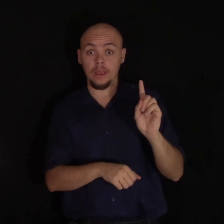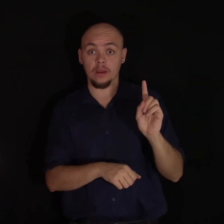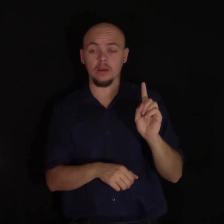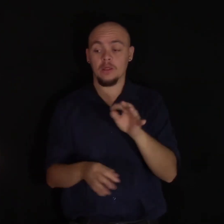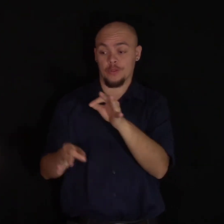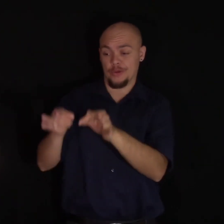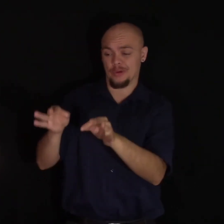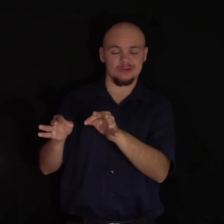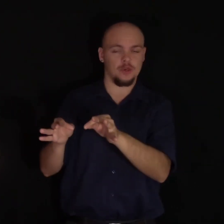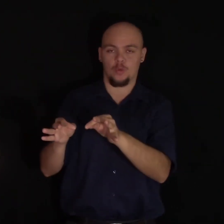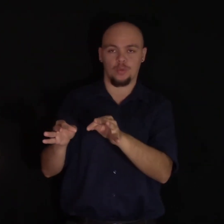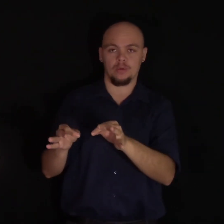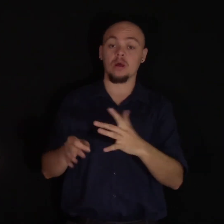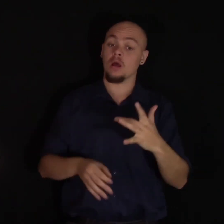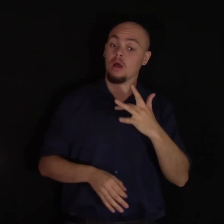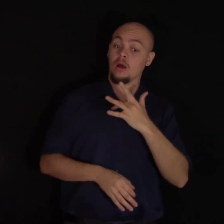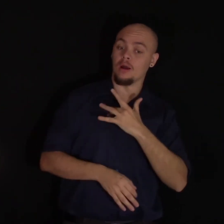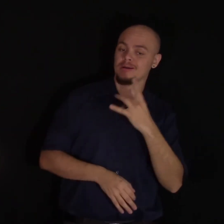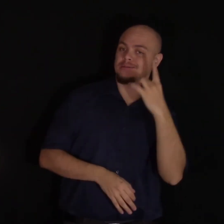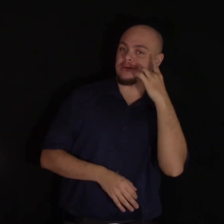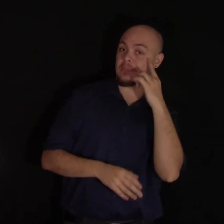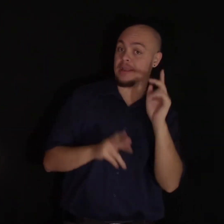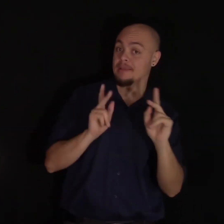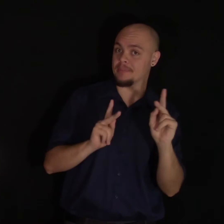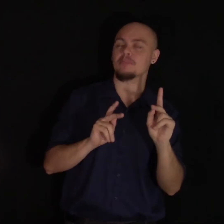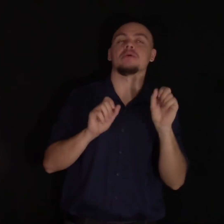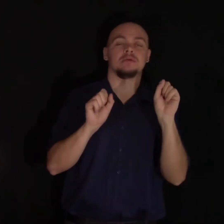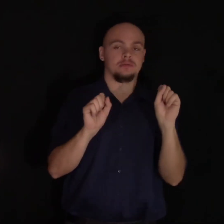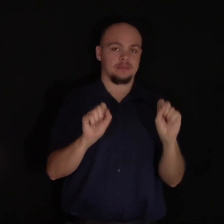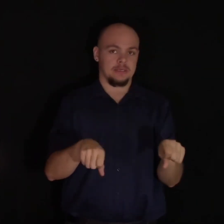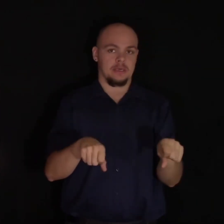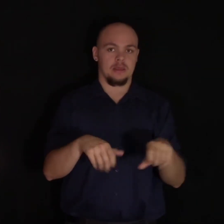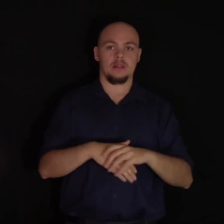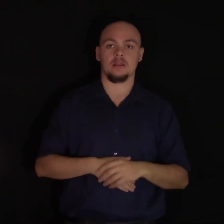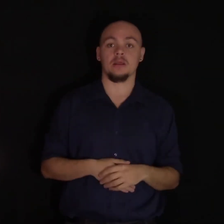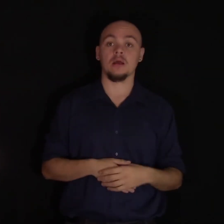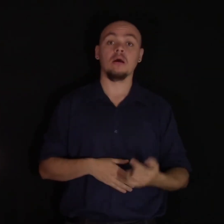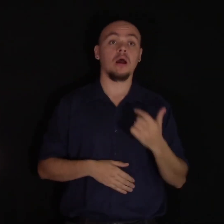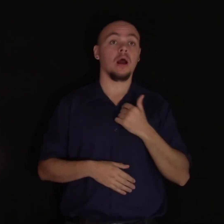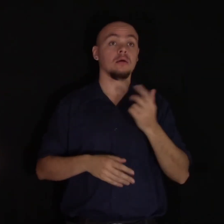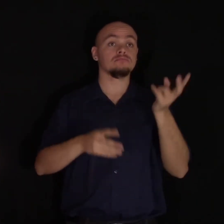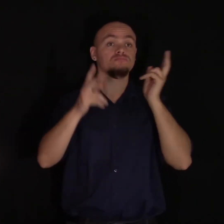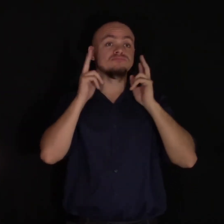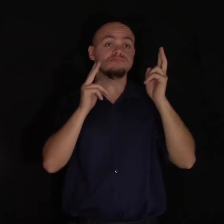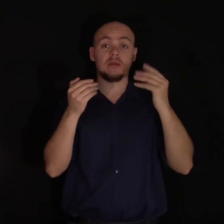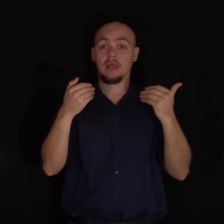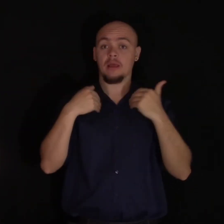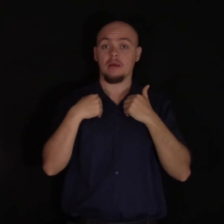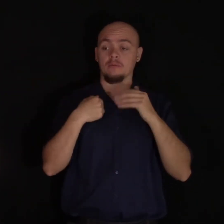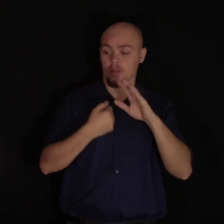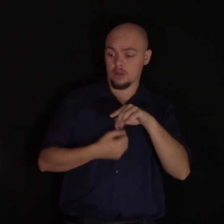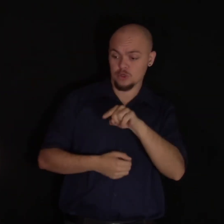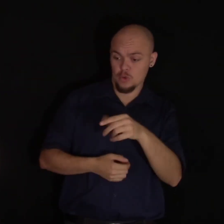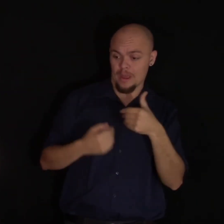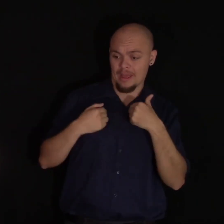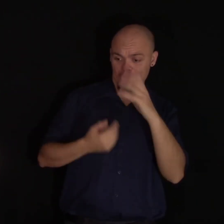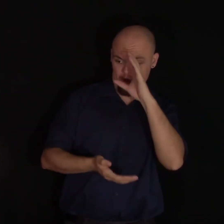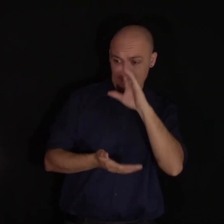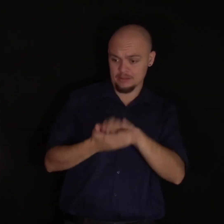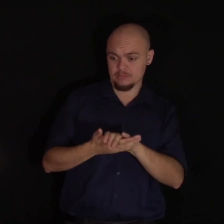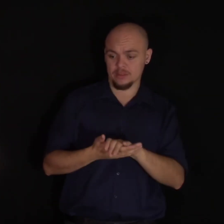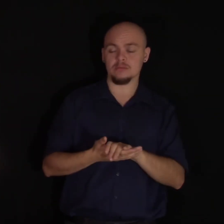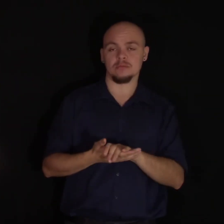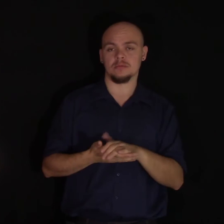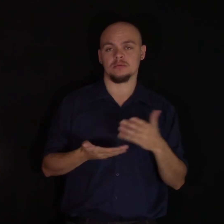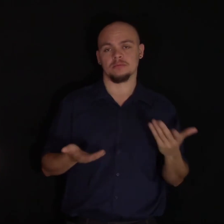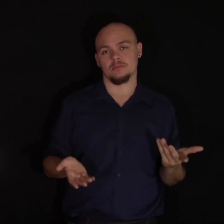people. While getting my hair cut, the woman cutting my hair asked me, "Do you have a husband?" Now, this